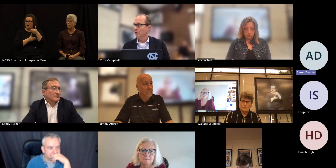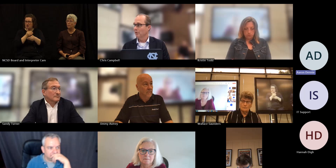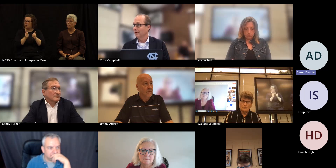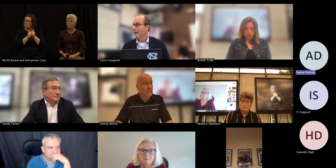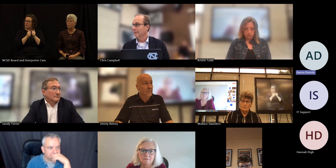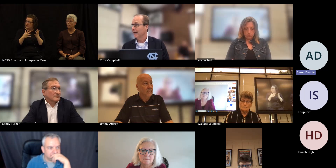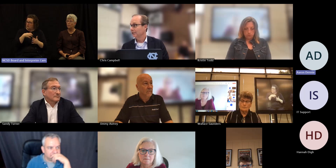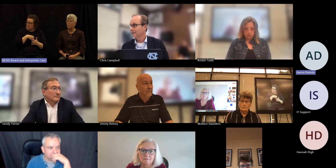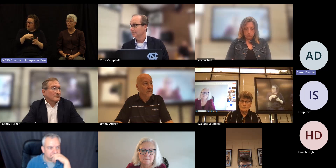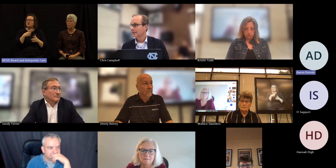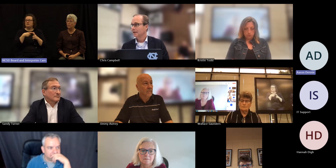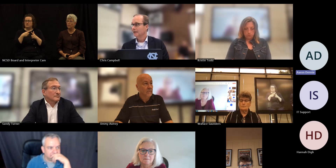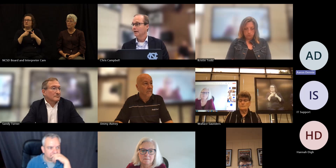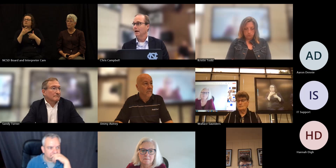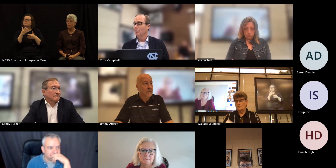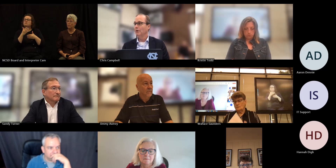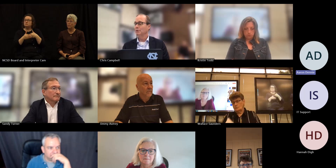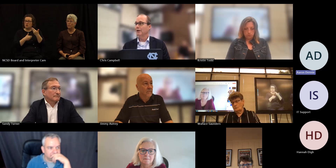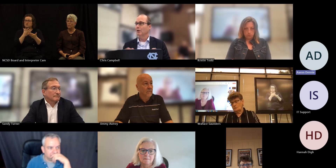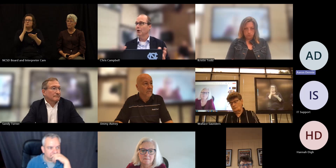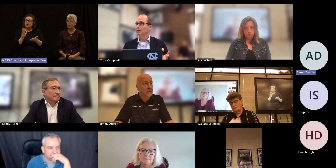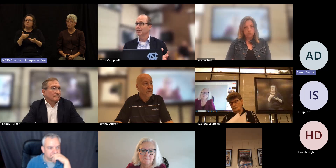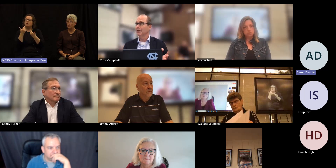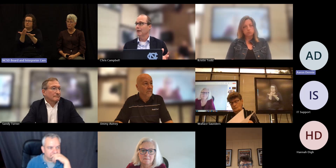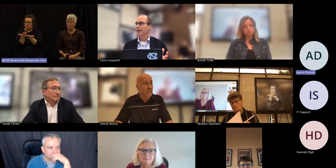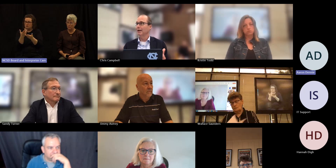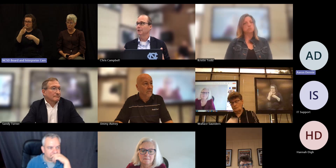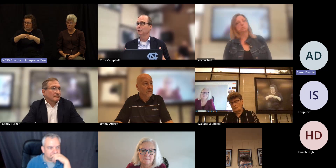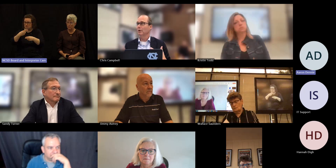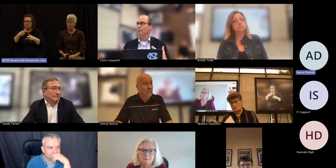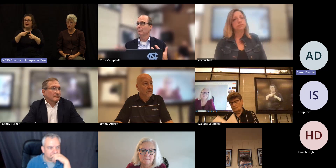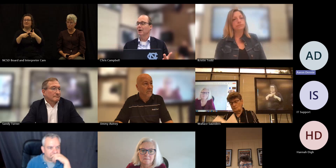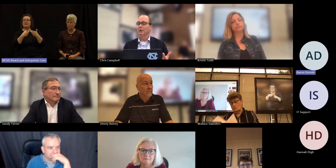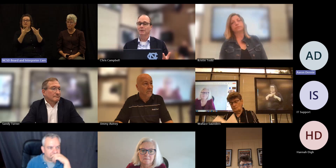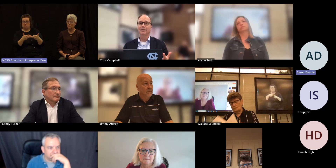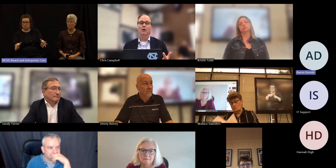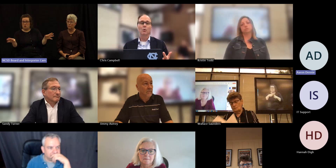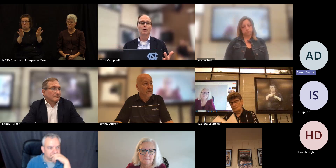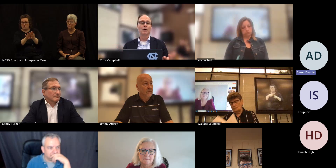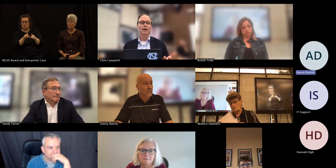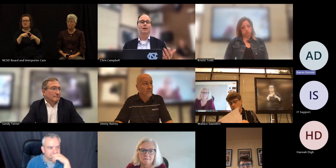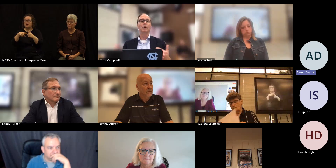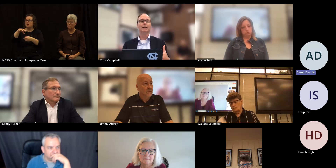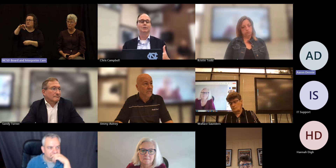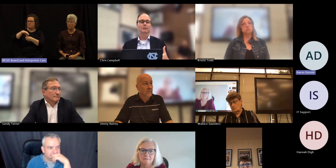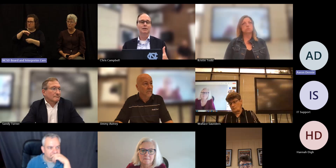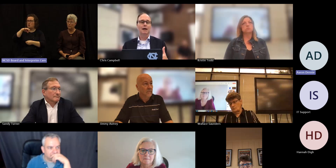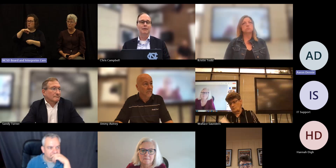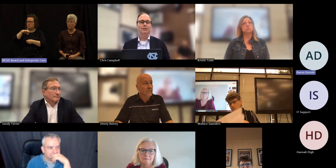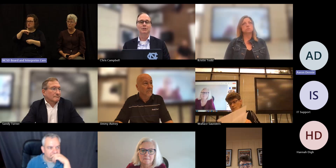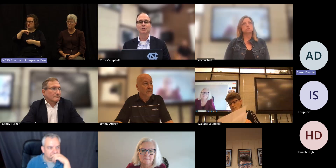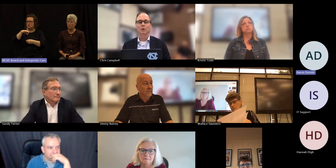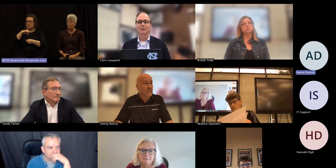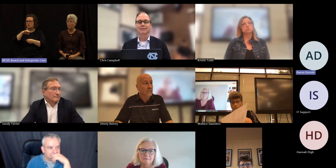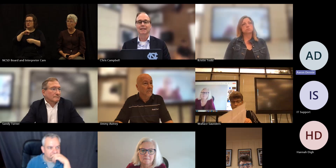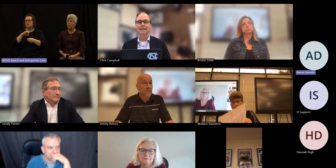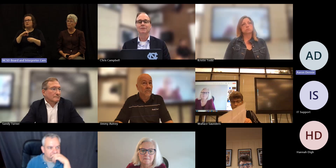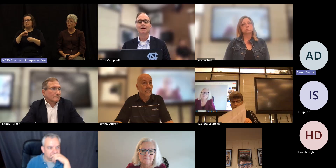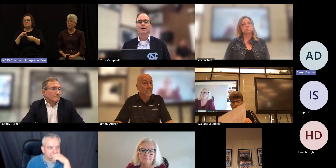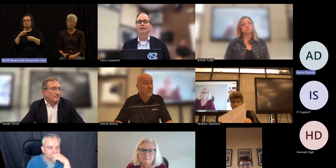open the floor for nominations. Once we close the nominations, we will vote in the order in which nominations